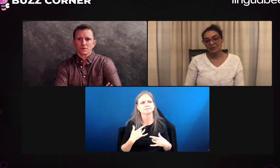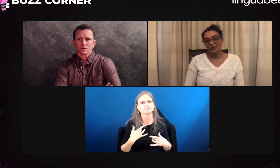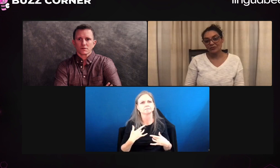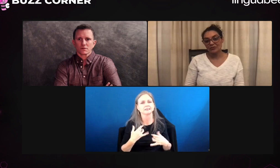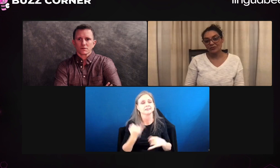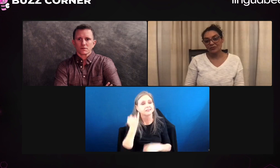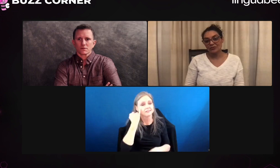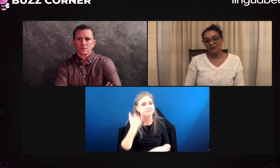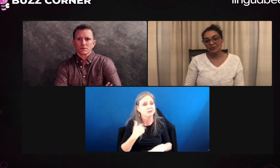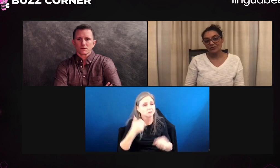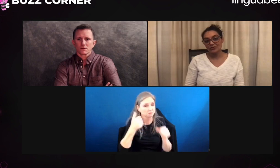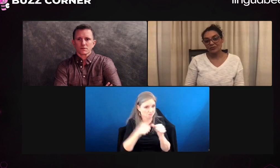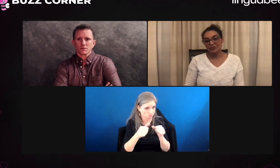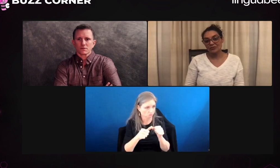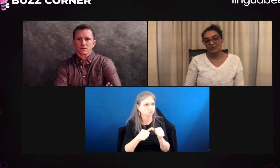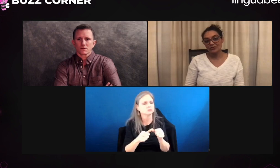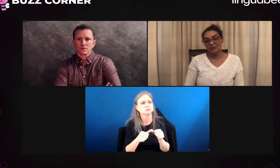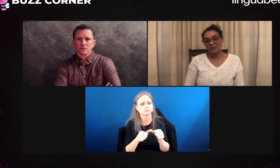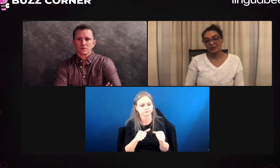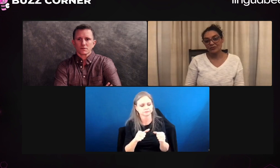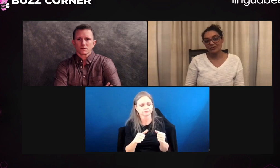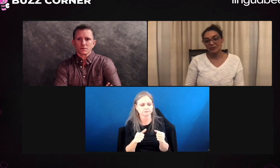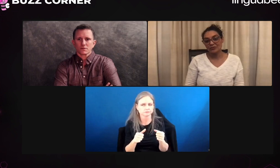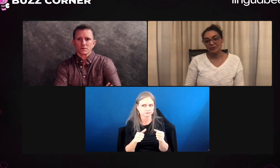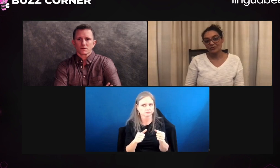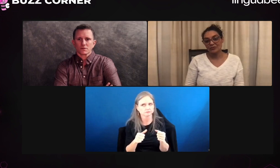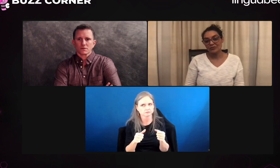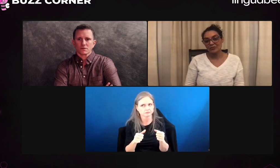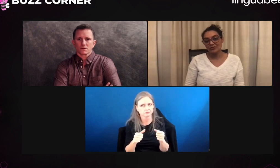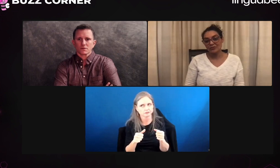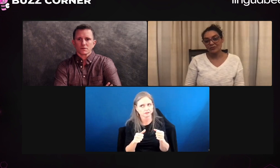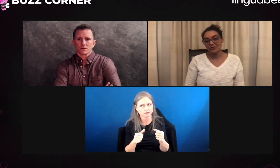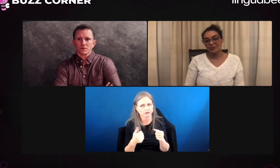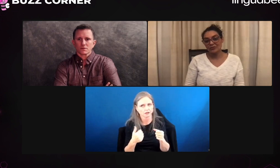lens, but looking at how I handle matters now,